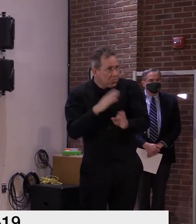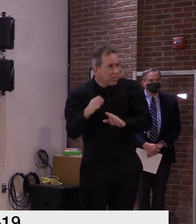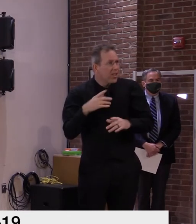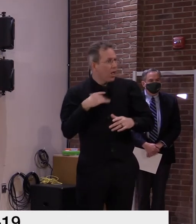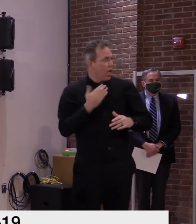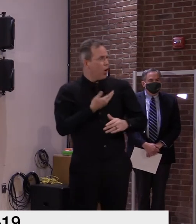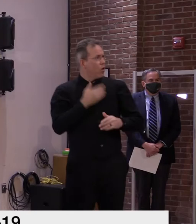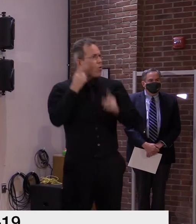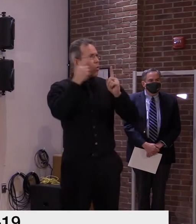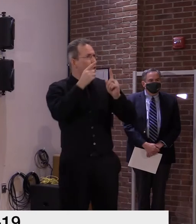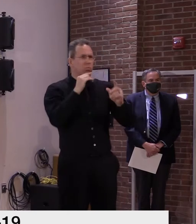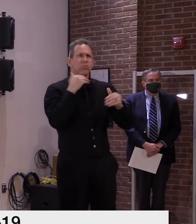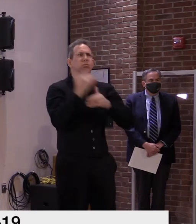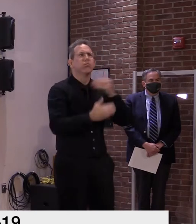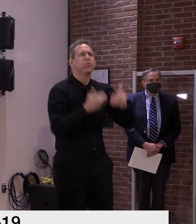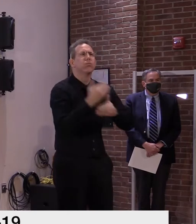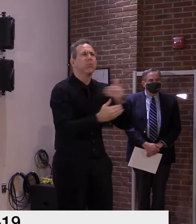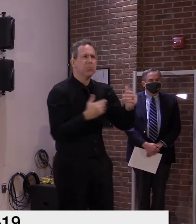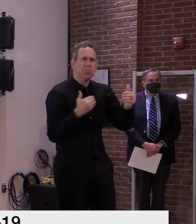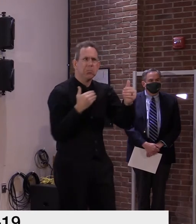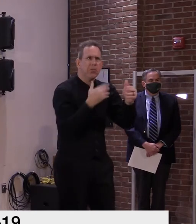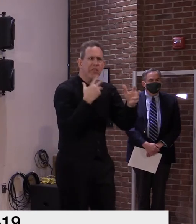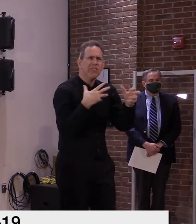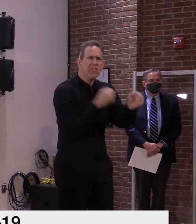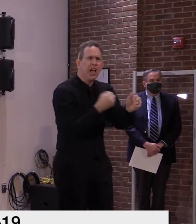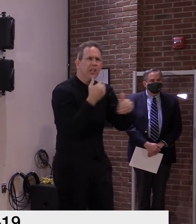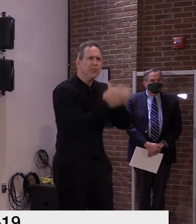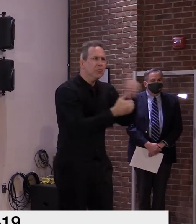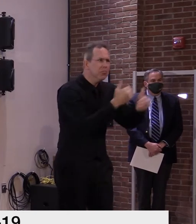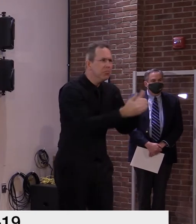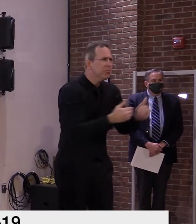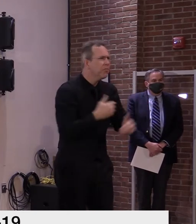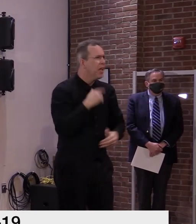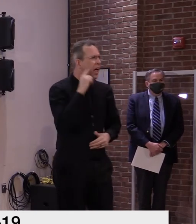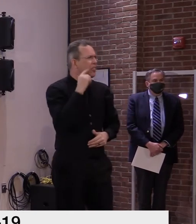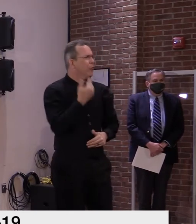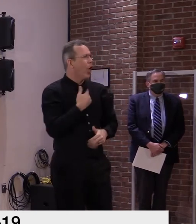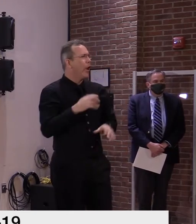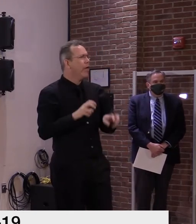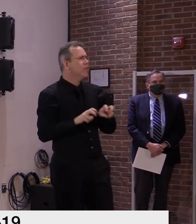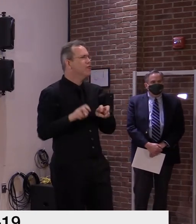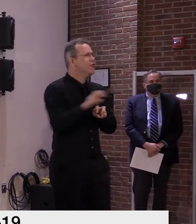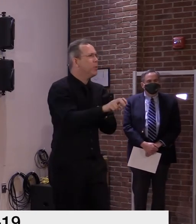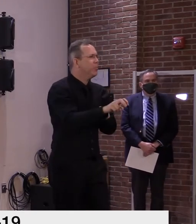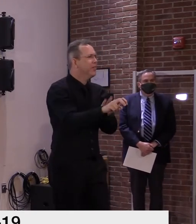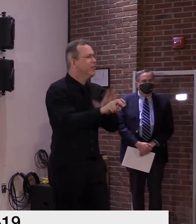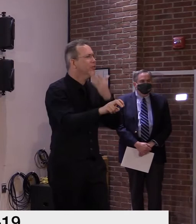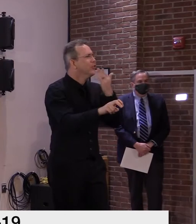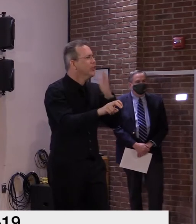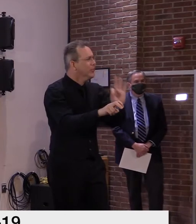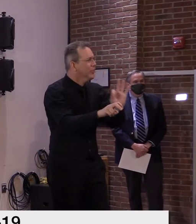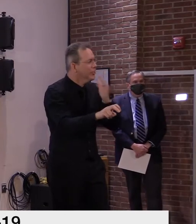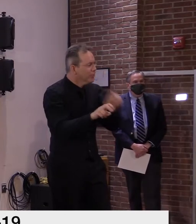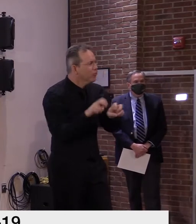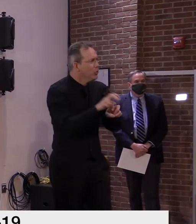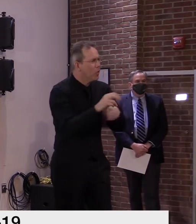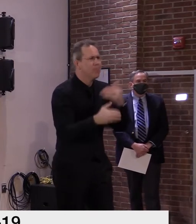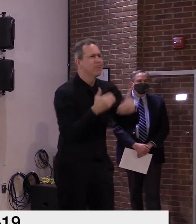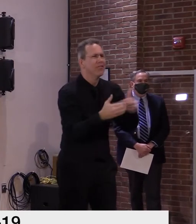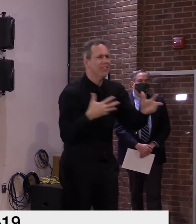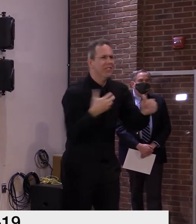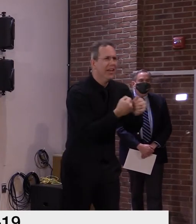there, I believe, we'll get there a little ahead of schedule. Still, the challenge remains the